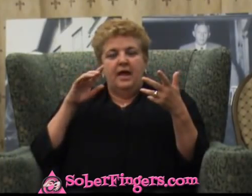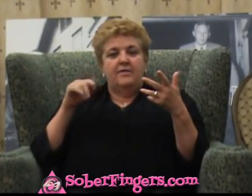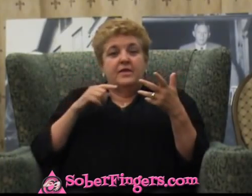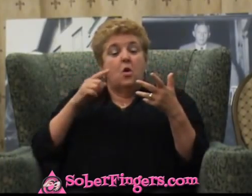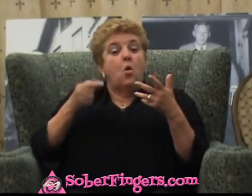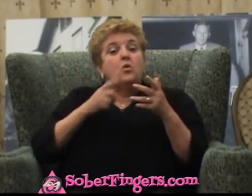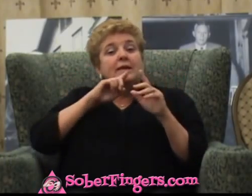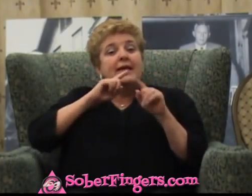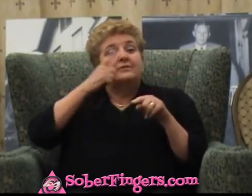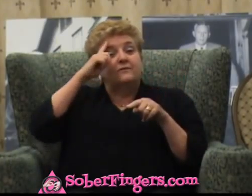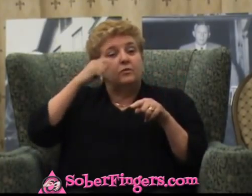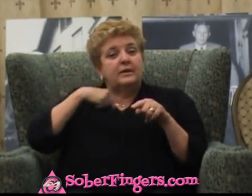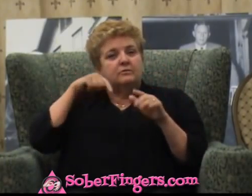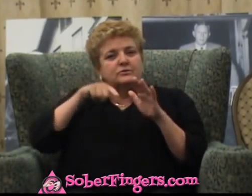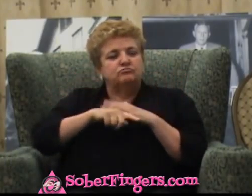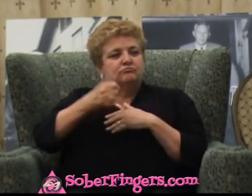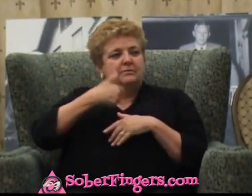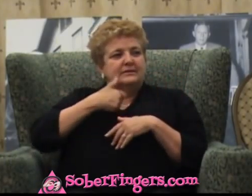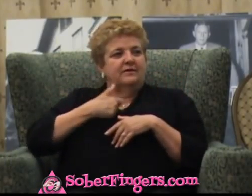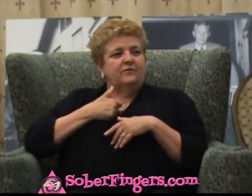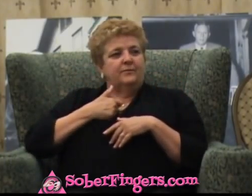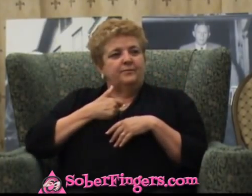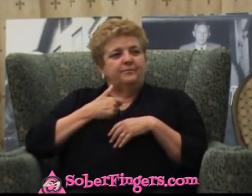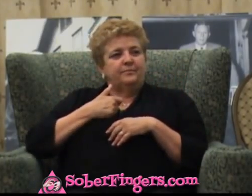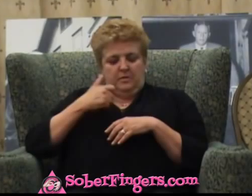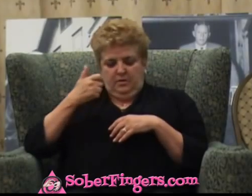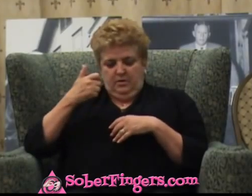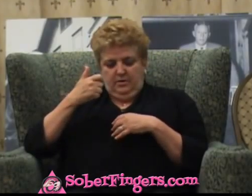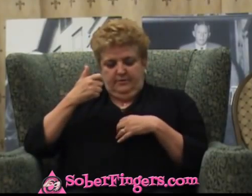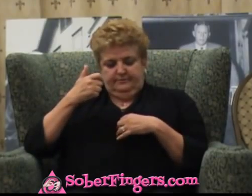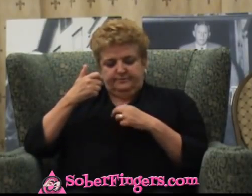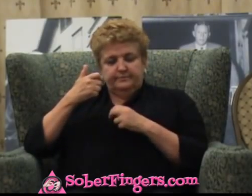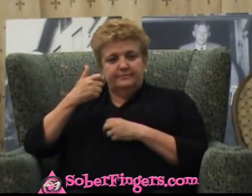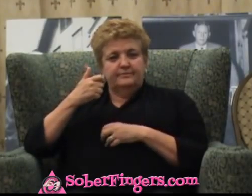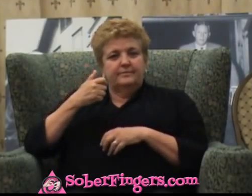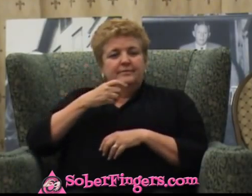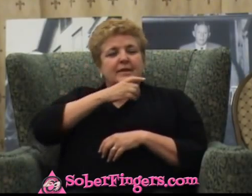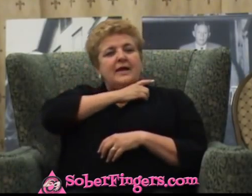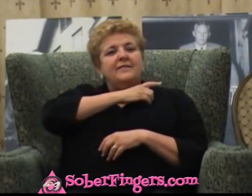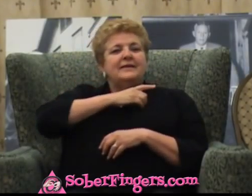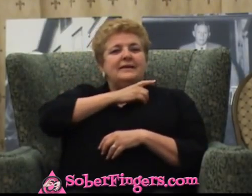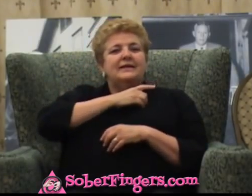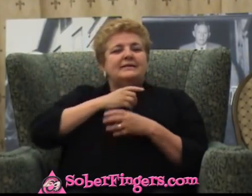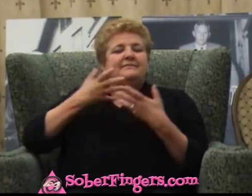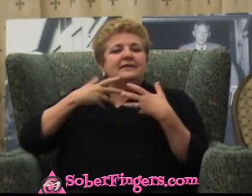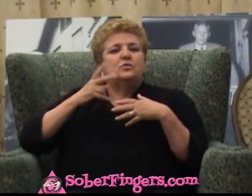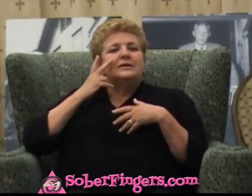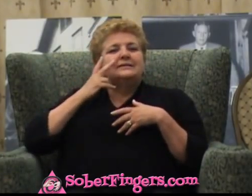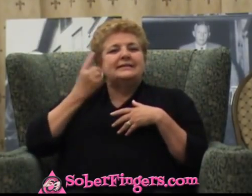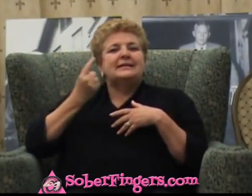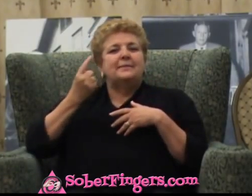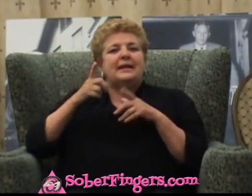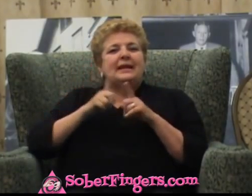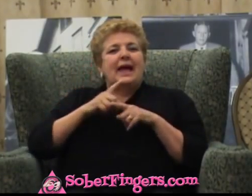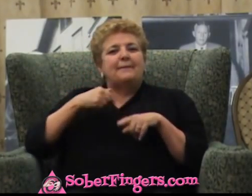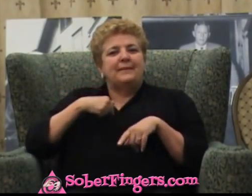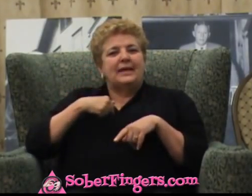It was my only chance. I was bailed out of the police station that night because the detectives didn't want to see somebody like me go to jail, and they begged me to please have a